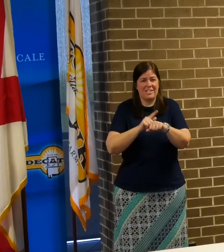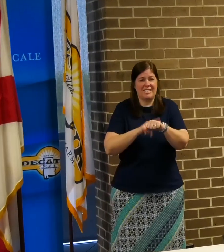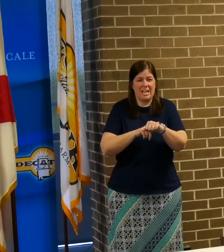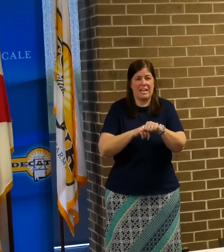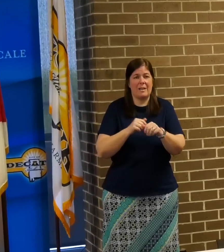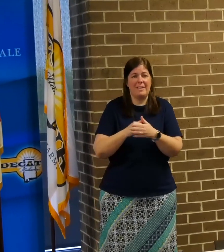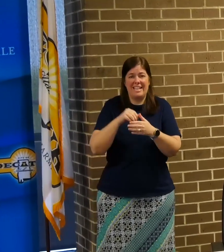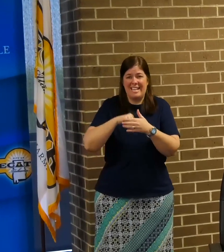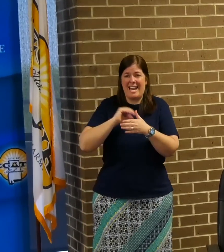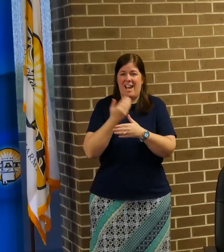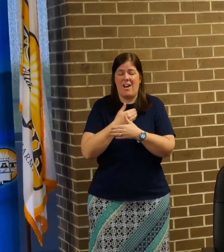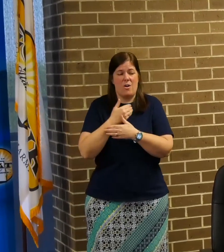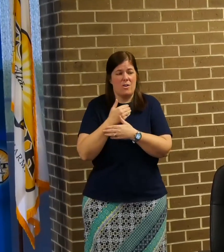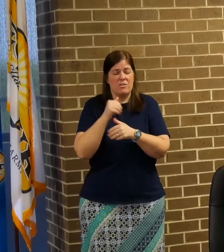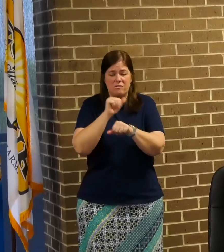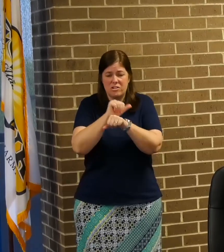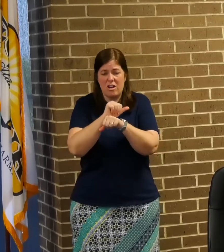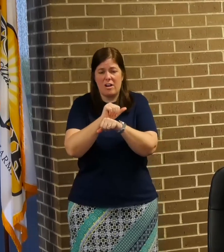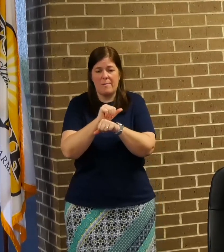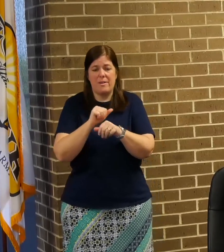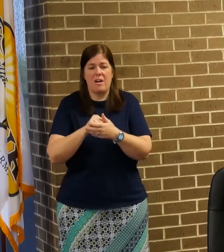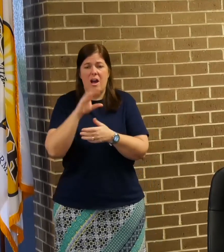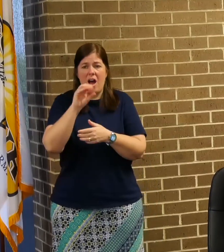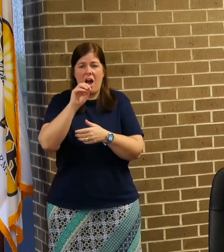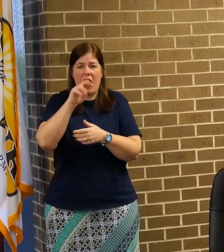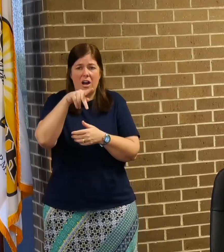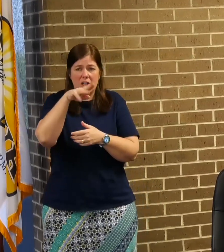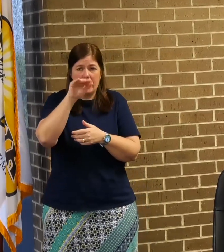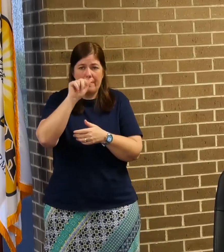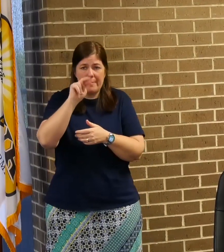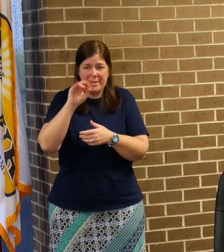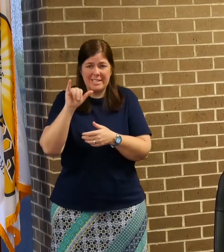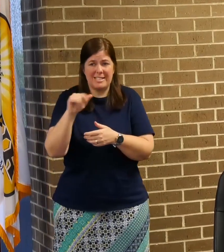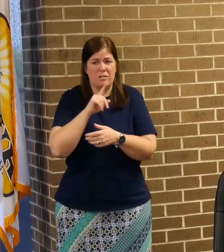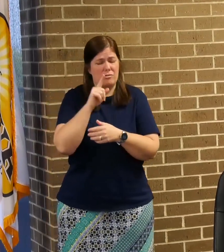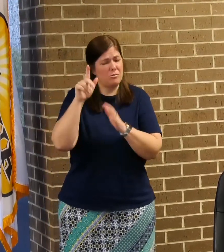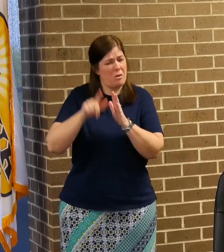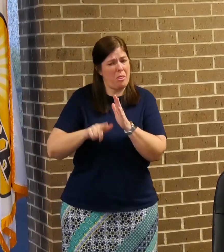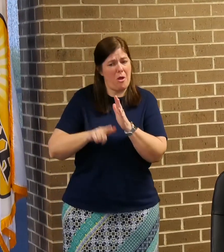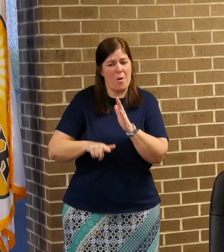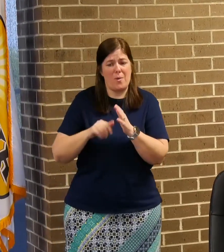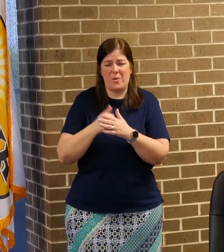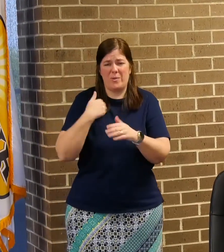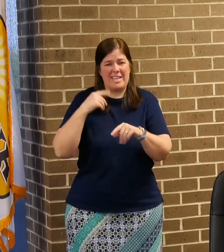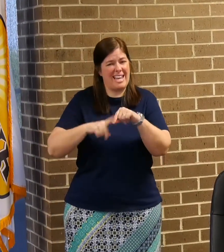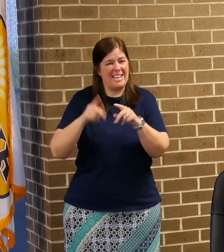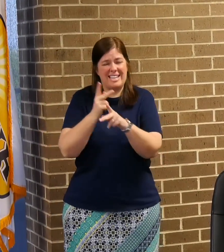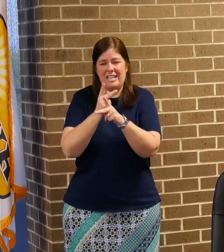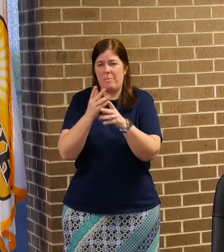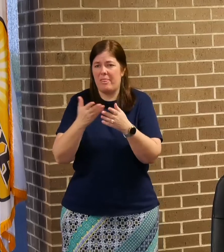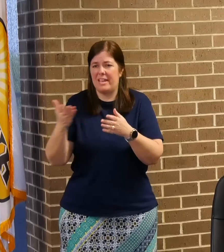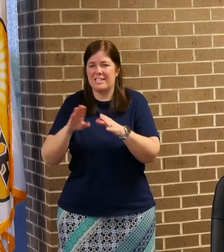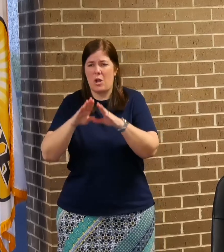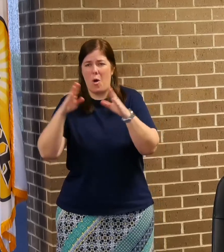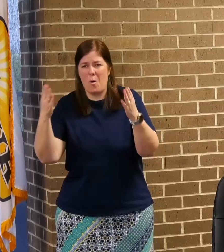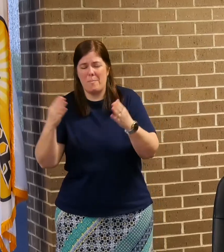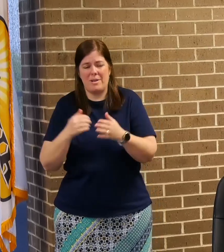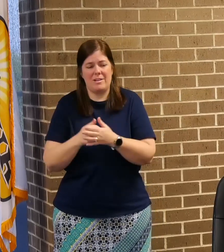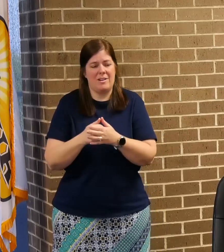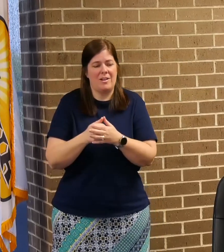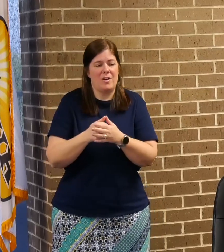hospitality industry. Occupancy is extremely low, and our attractions are unable to stay open. We are consistently sending